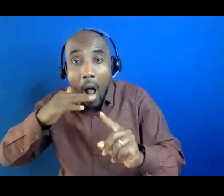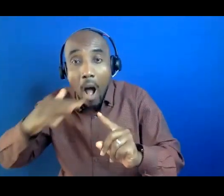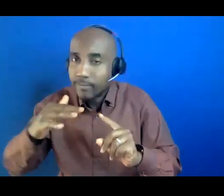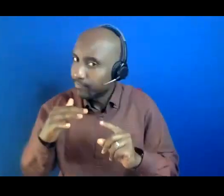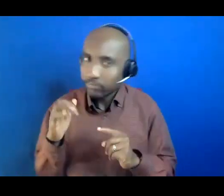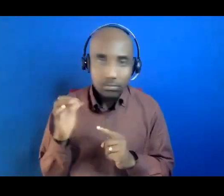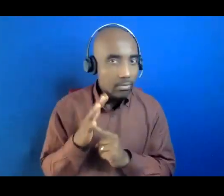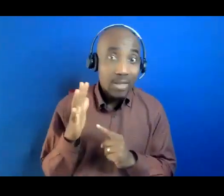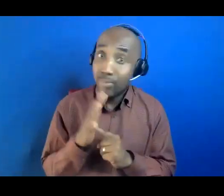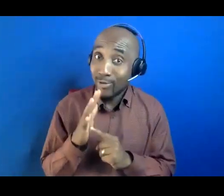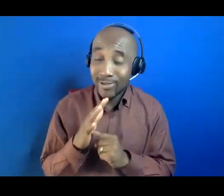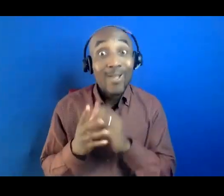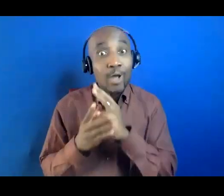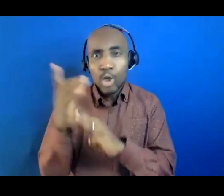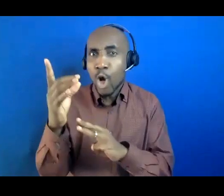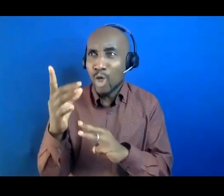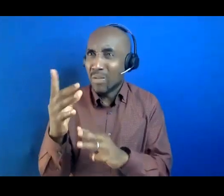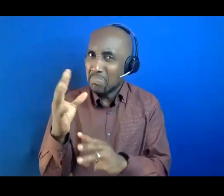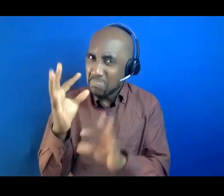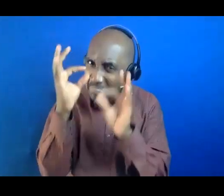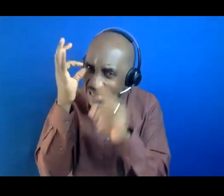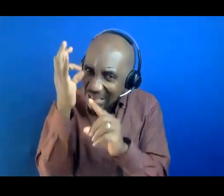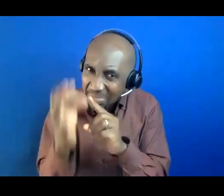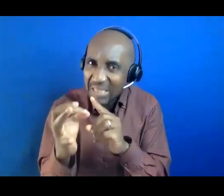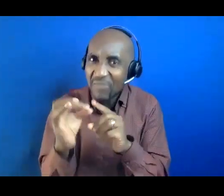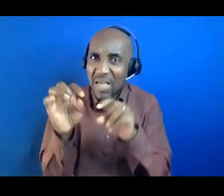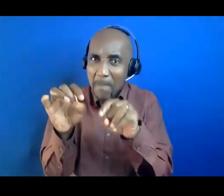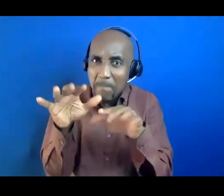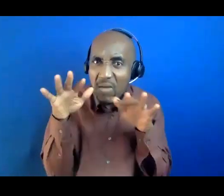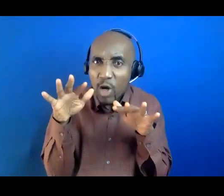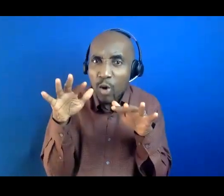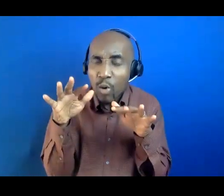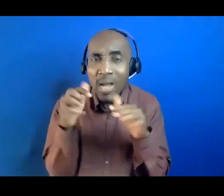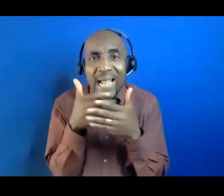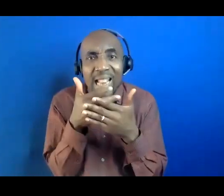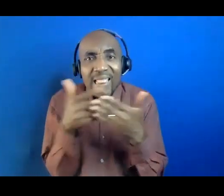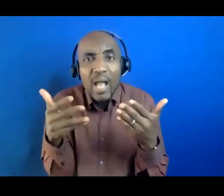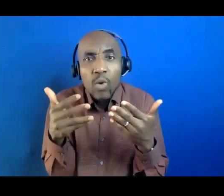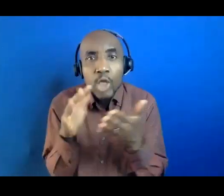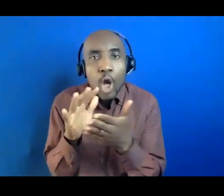chose to do this deliberate miracle tells us that no language or culture has any